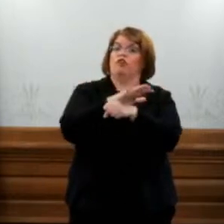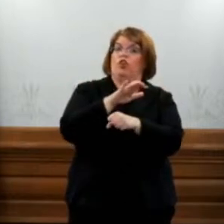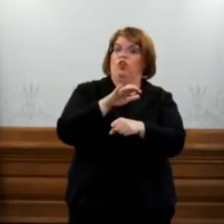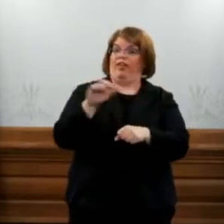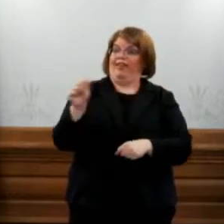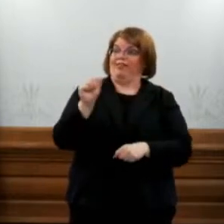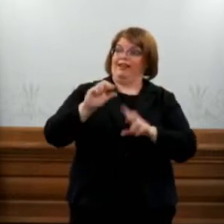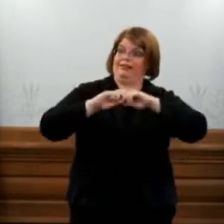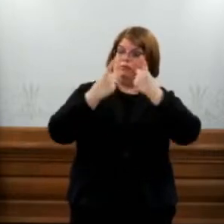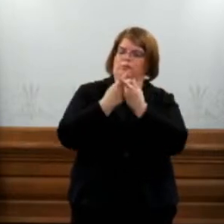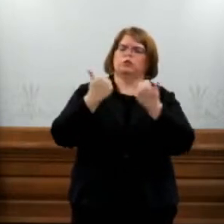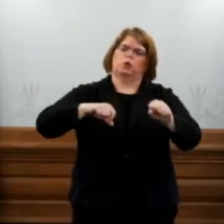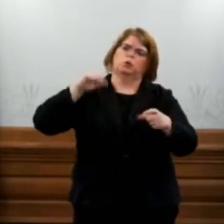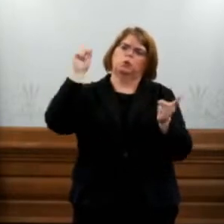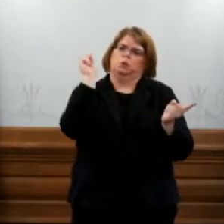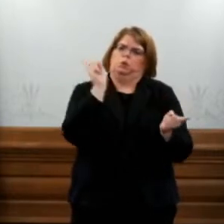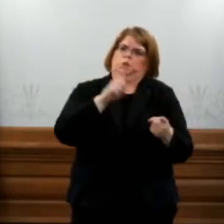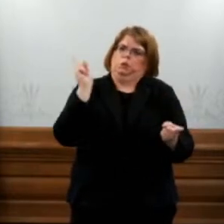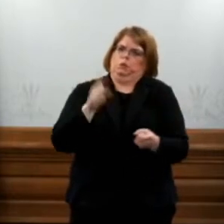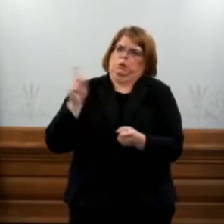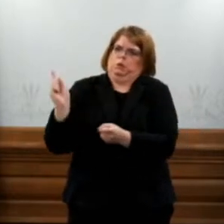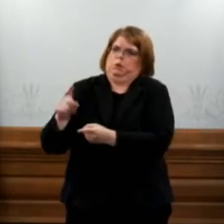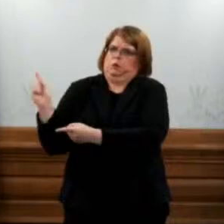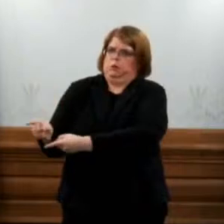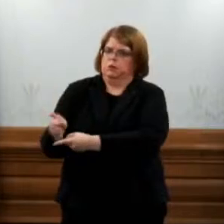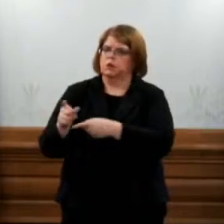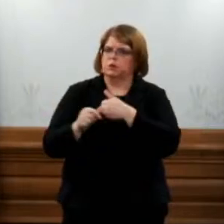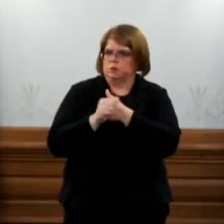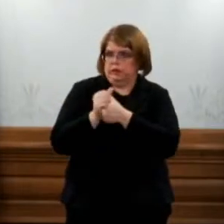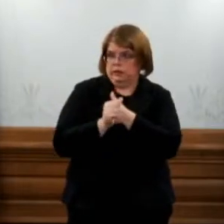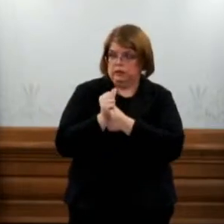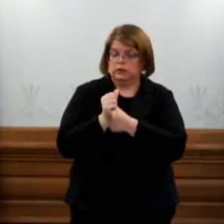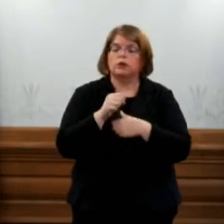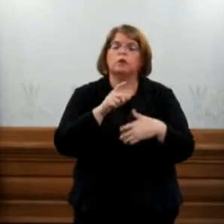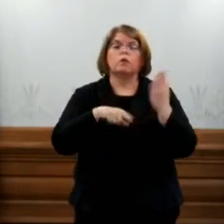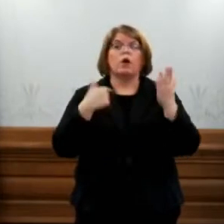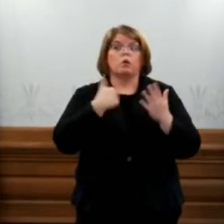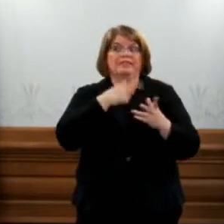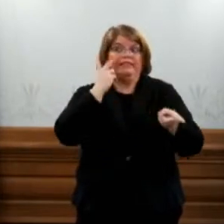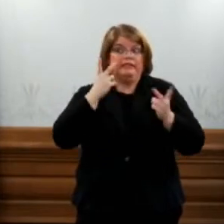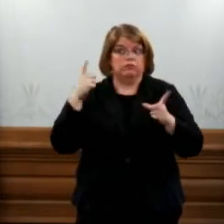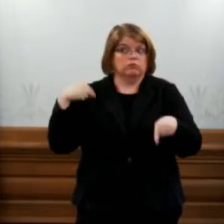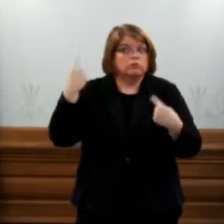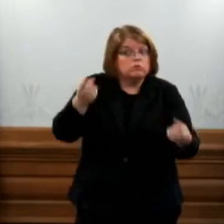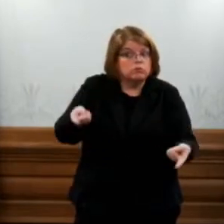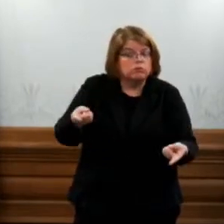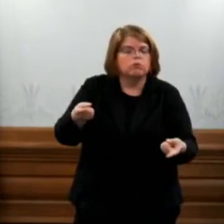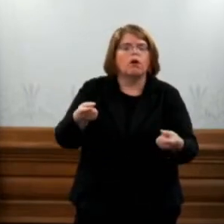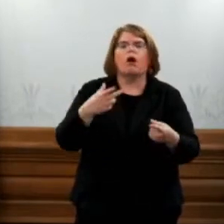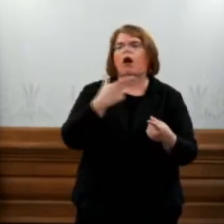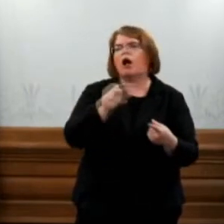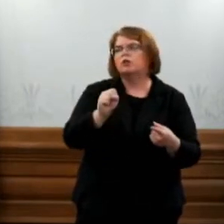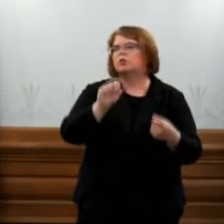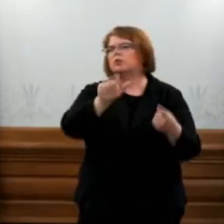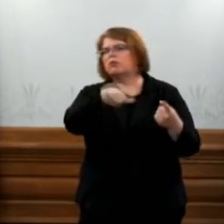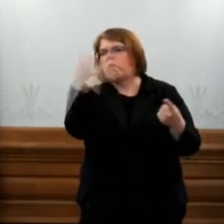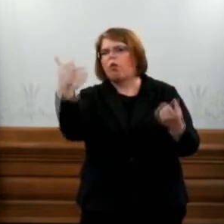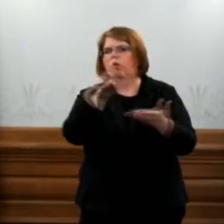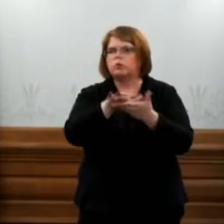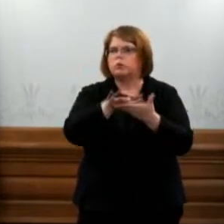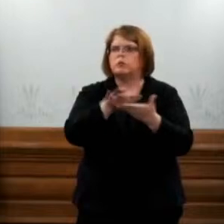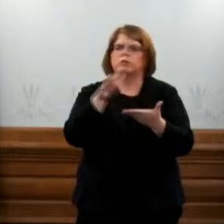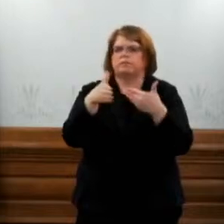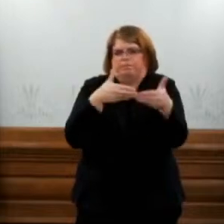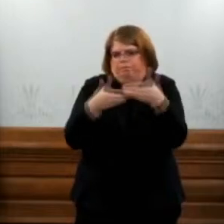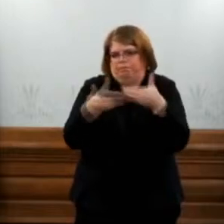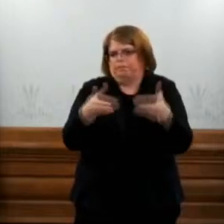mitigate those risks. Because so far what we have seen by different high schools and other schools going back, whether that's